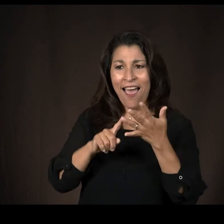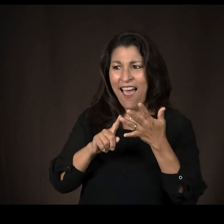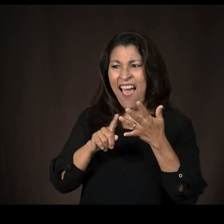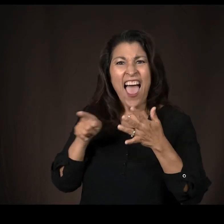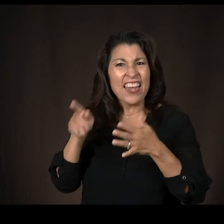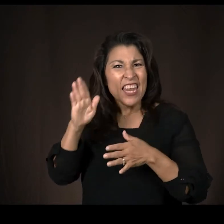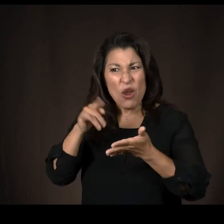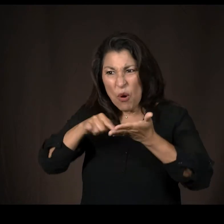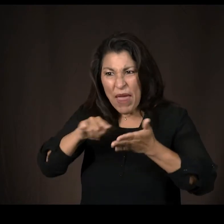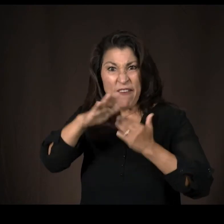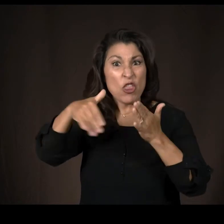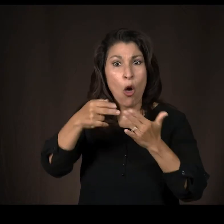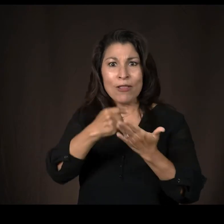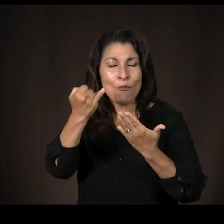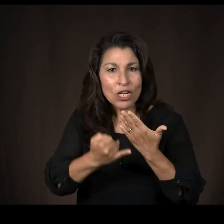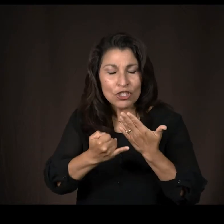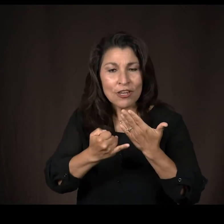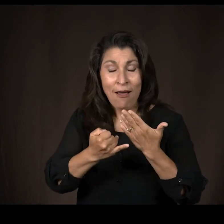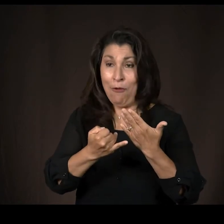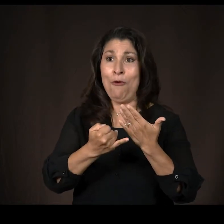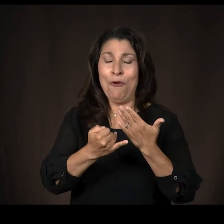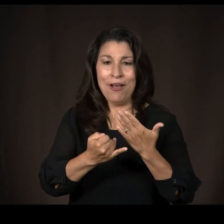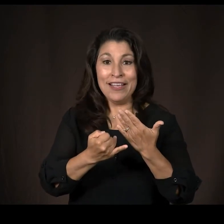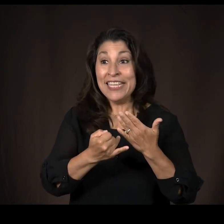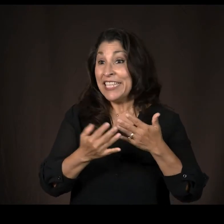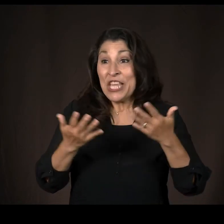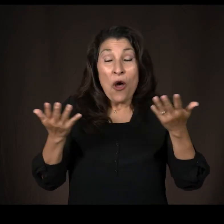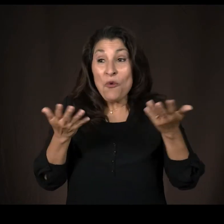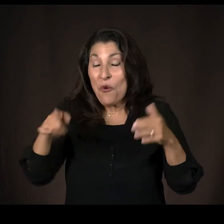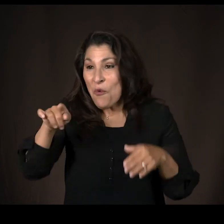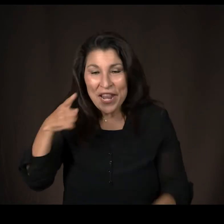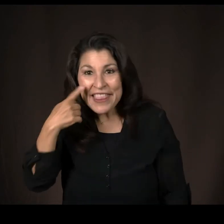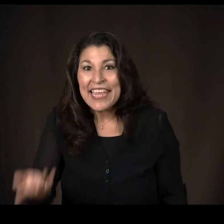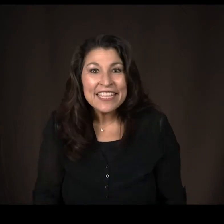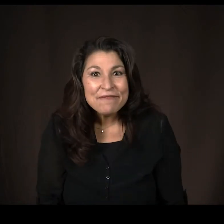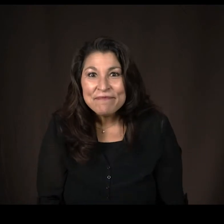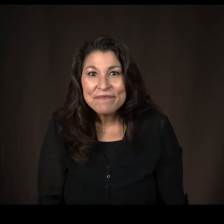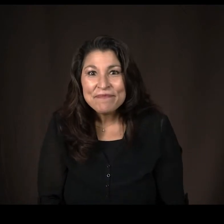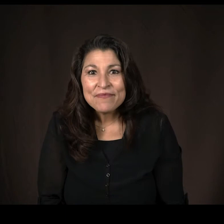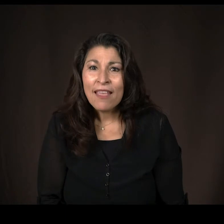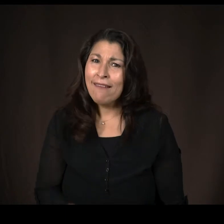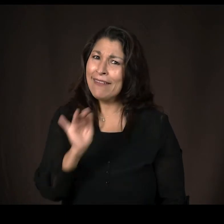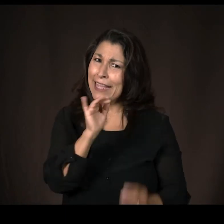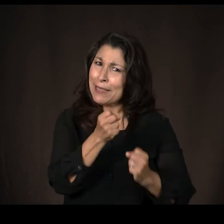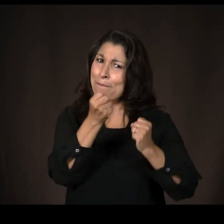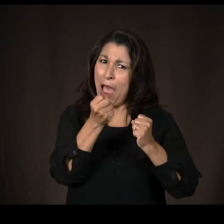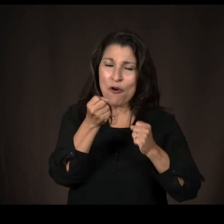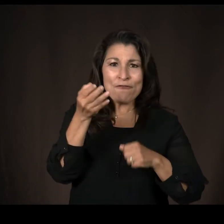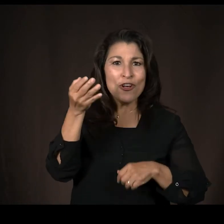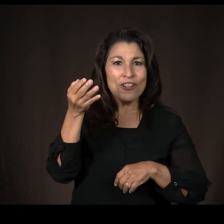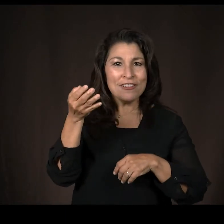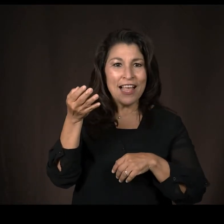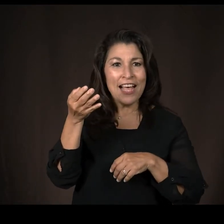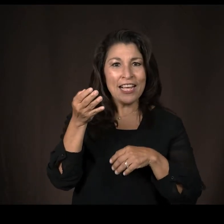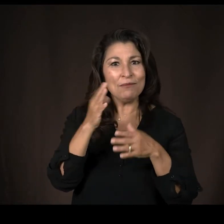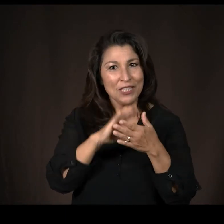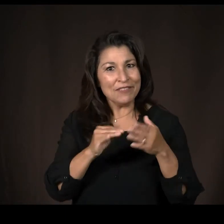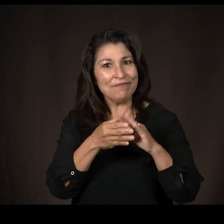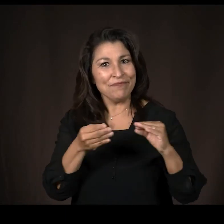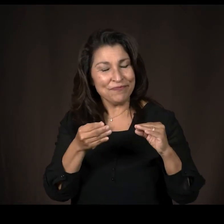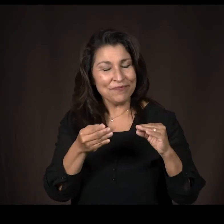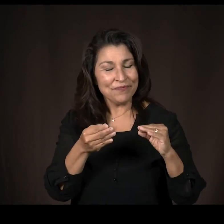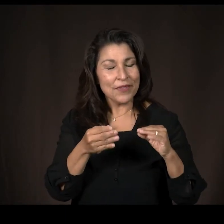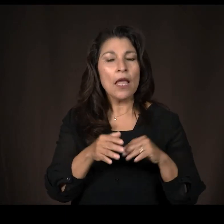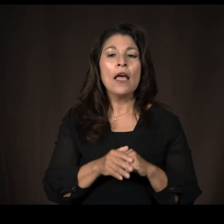to pay for all this project. So you guys, what do you think? That's pretty powerful testimony.